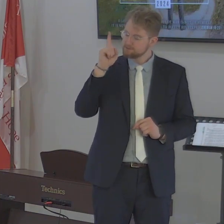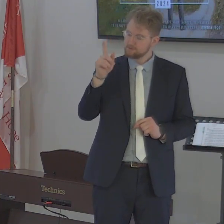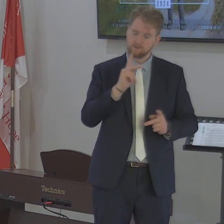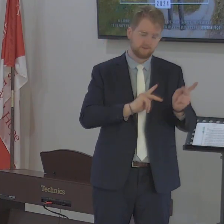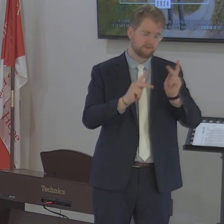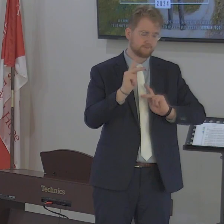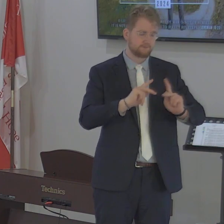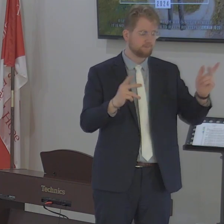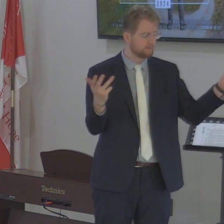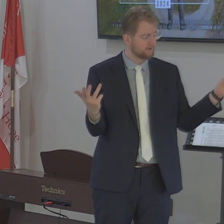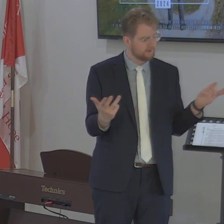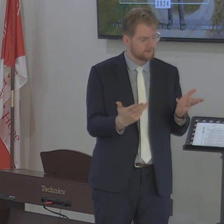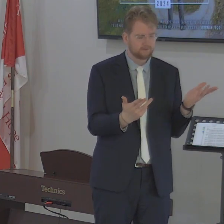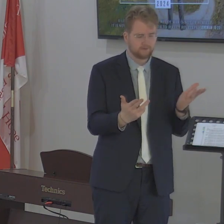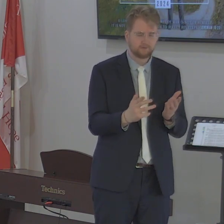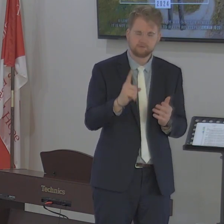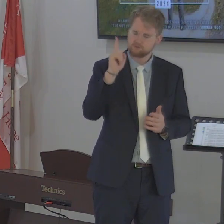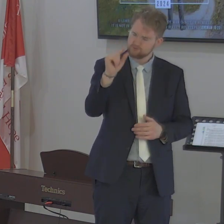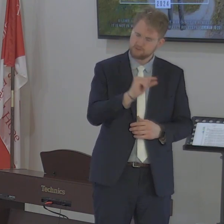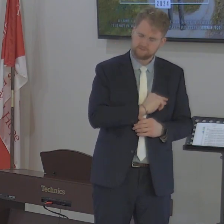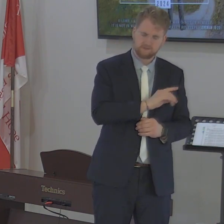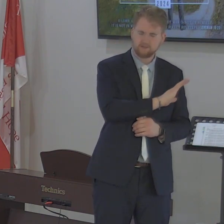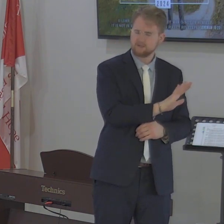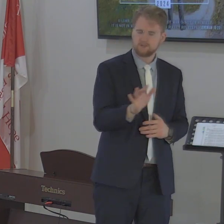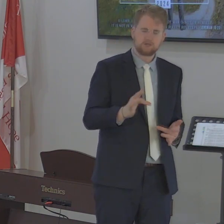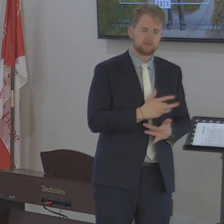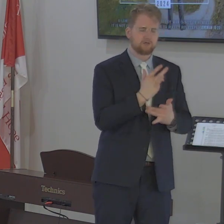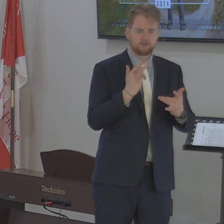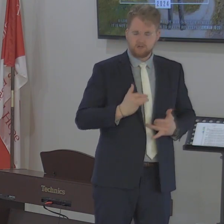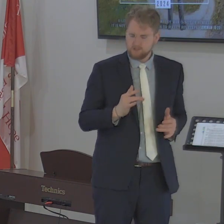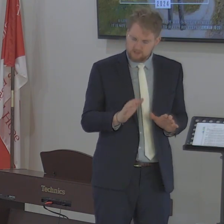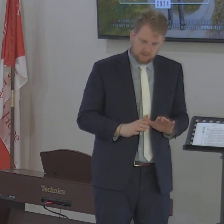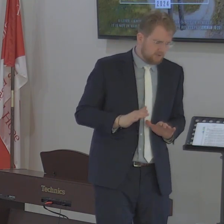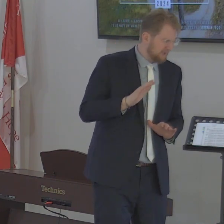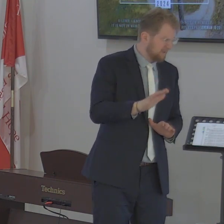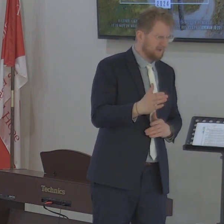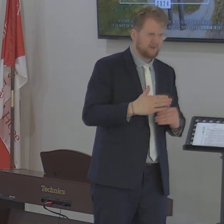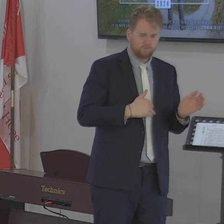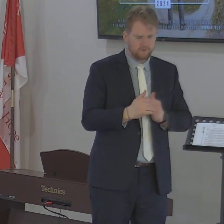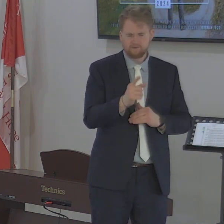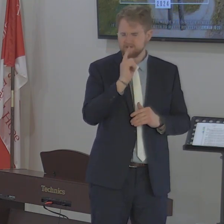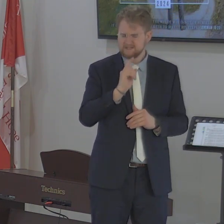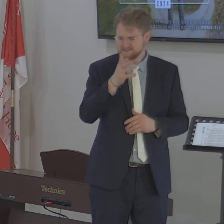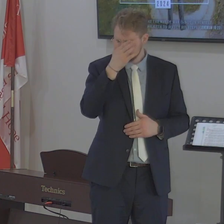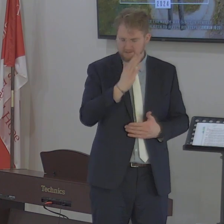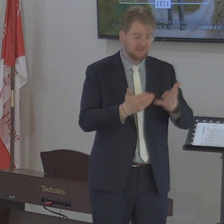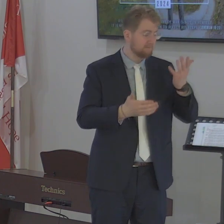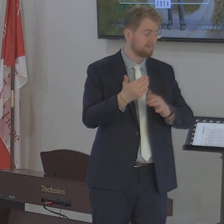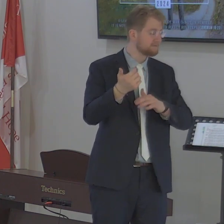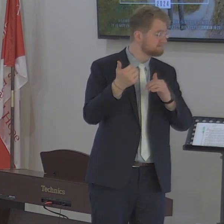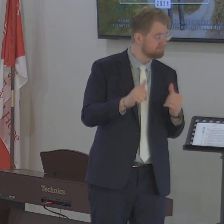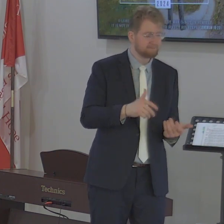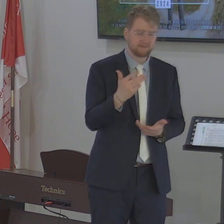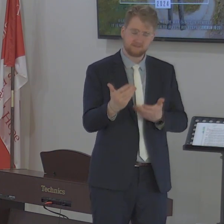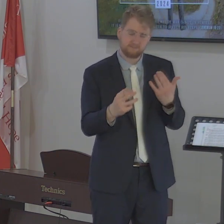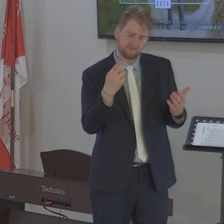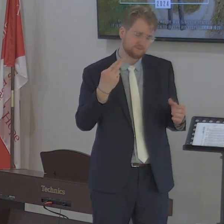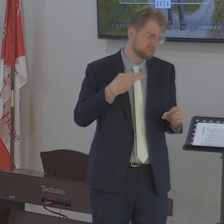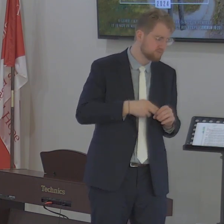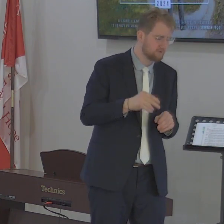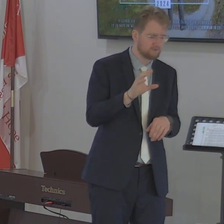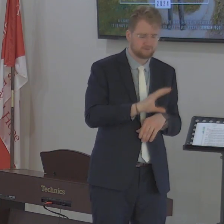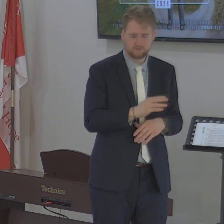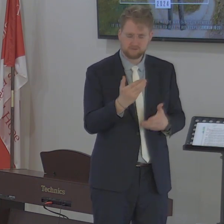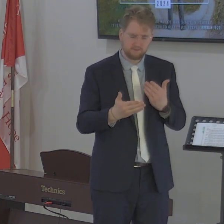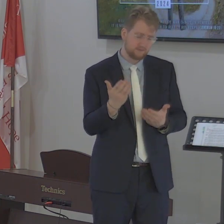you're prodding their hearts to take the next step, whatever it is, God. Maybe it's baptism. Maybe it's joining the church. Maybe it's